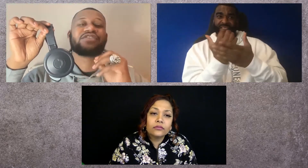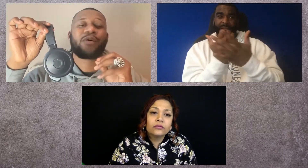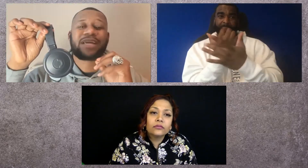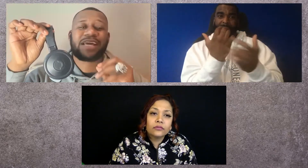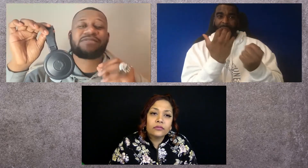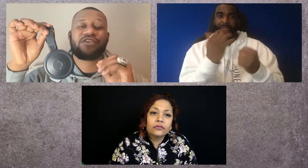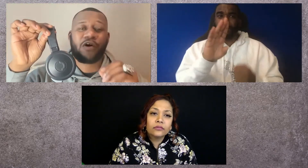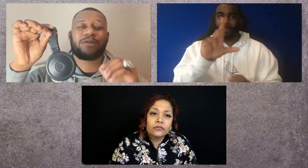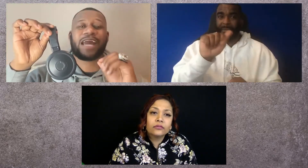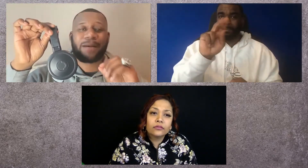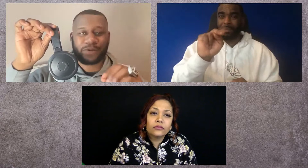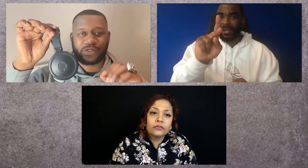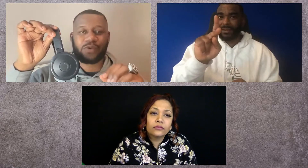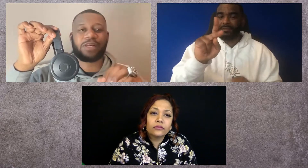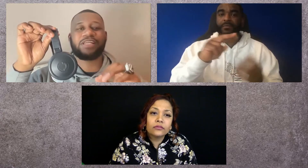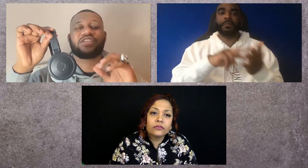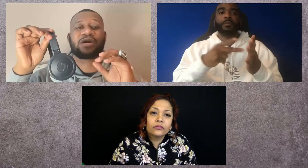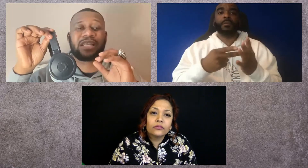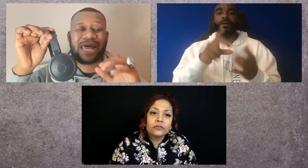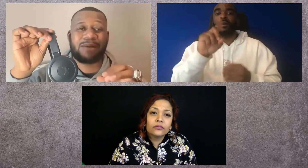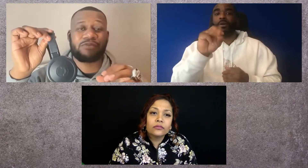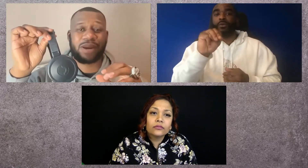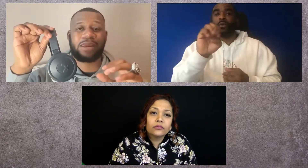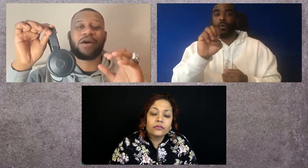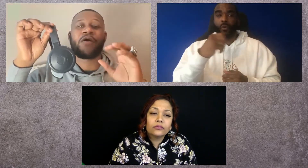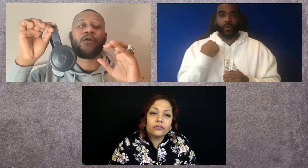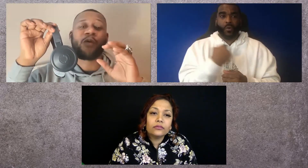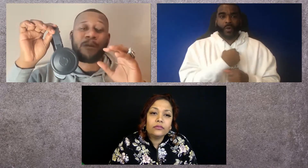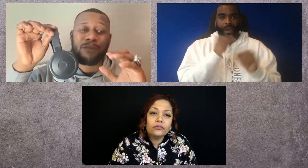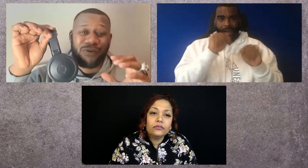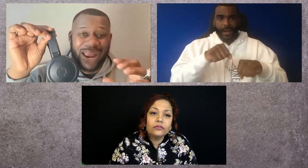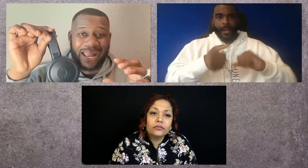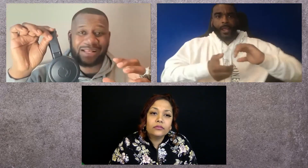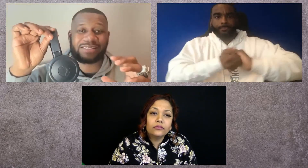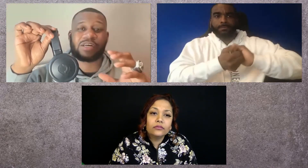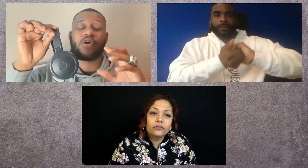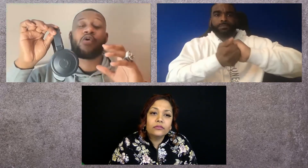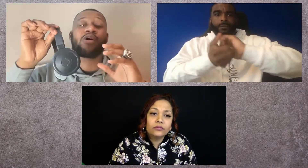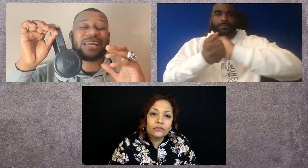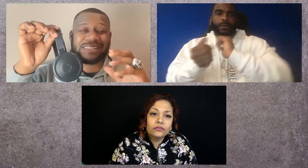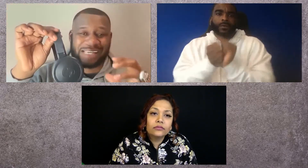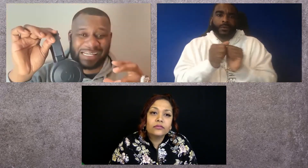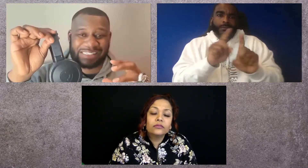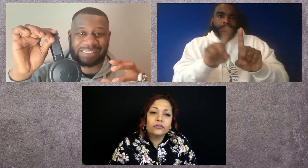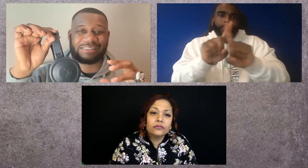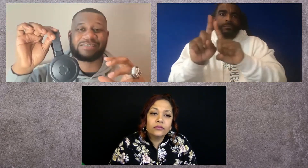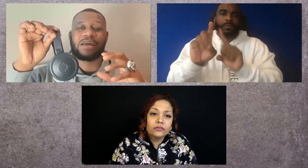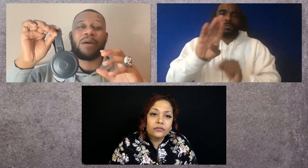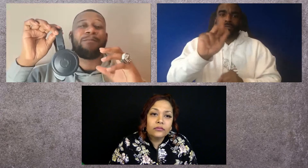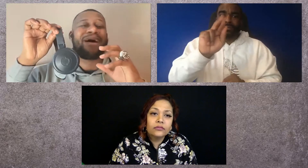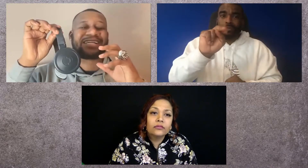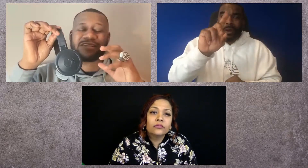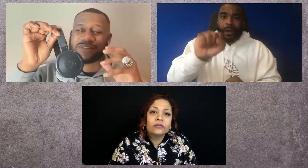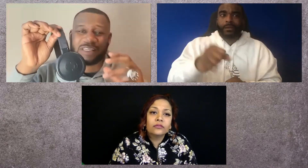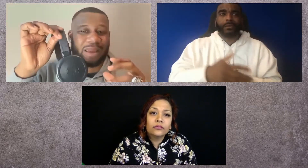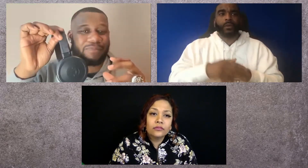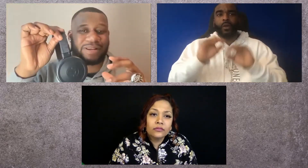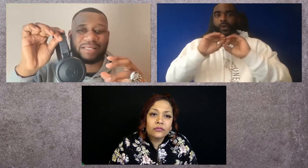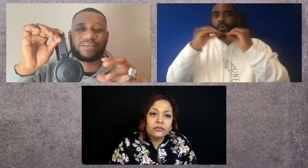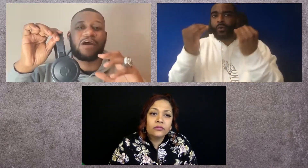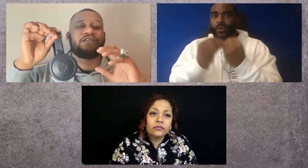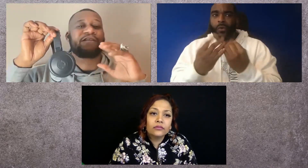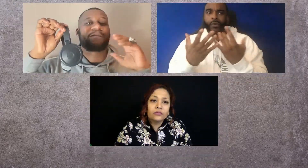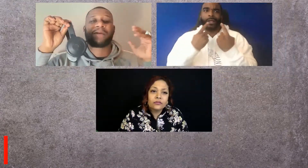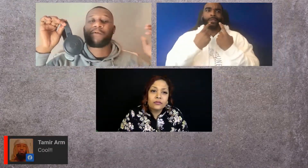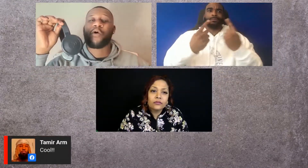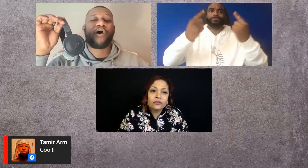And so it gives Dome the opportunity to collaborate with brands, organizations, massive